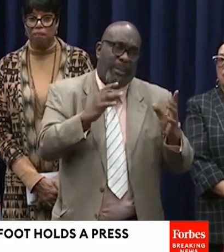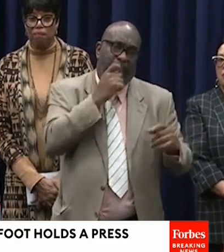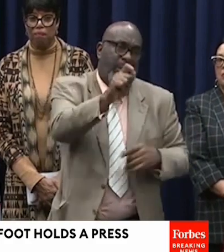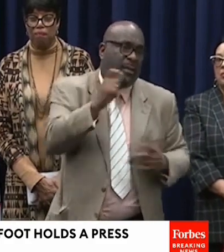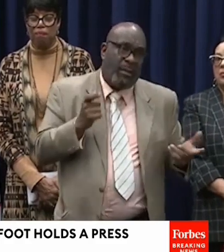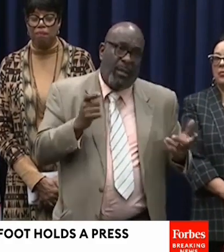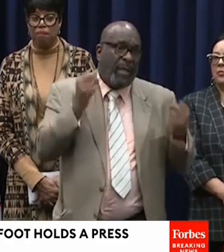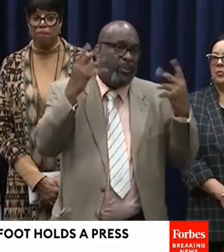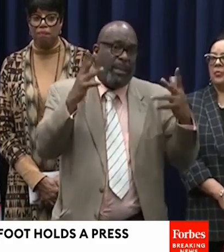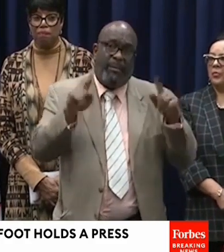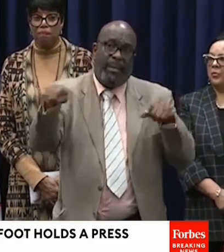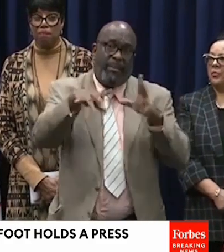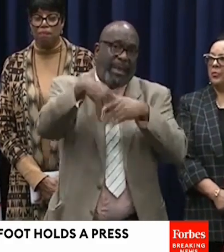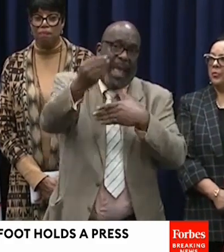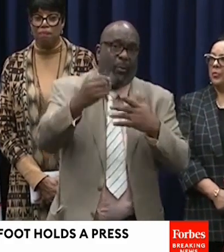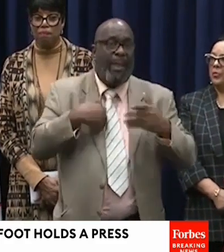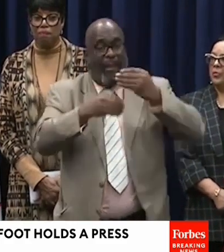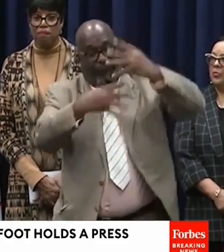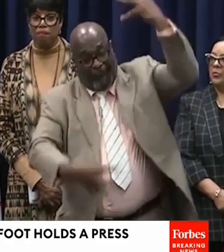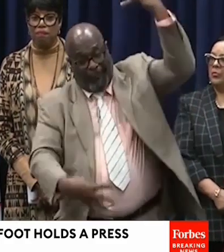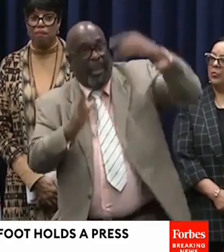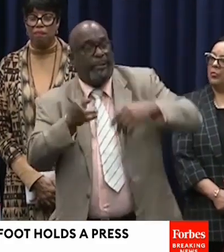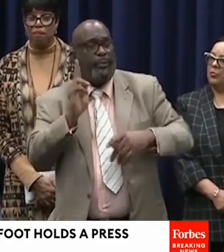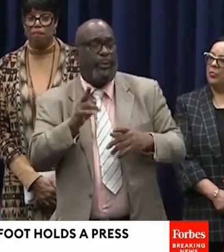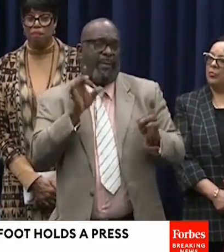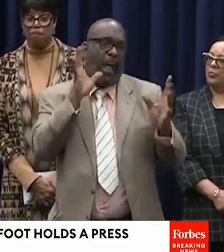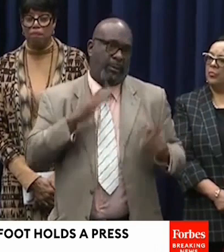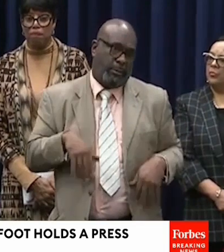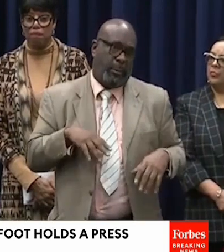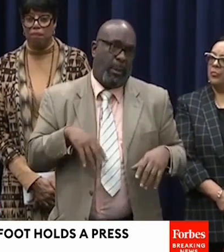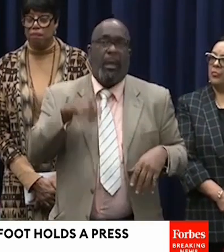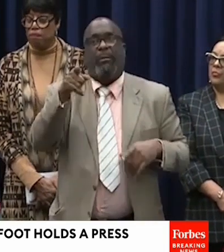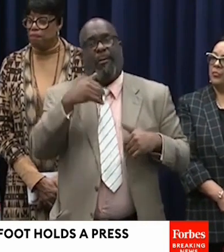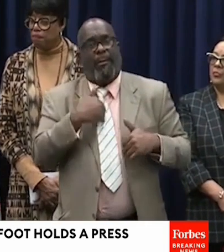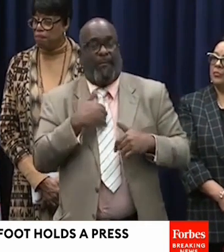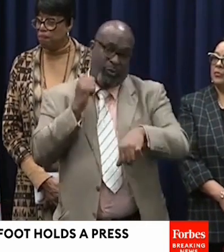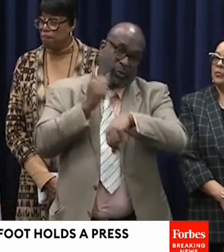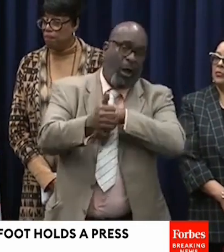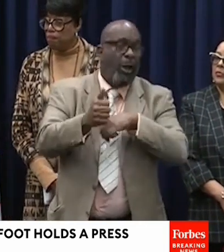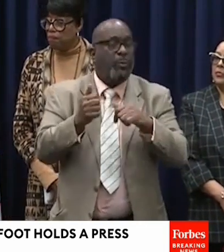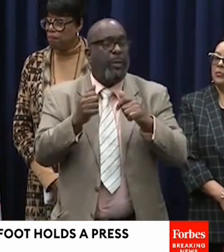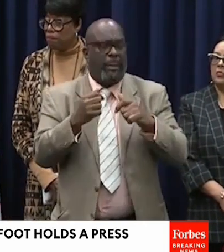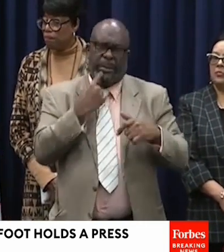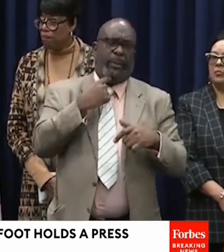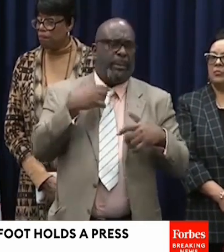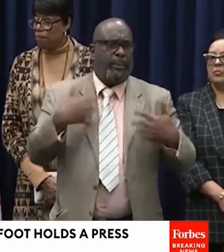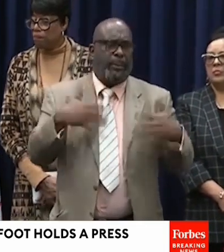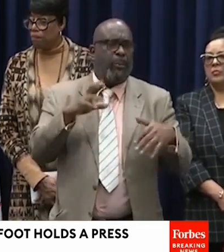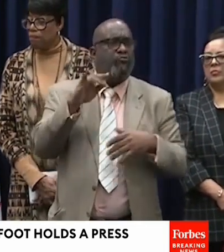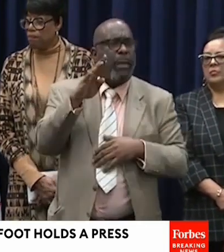getting released when they've got long rap sheets, when they are charged with very significant crimes of violence.